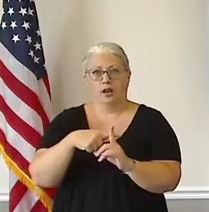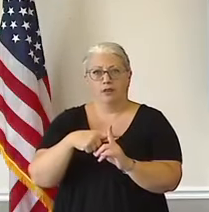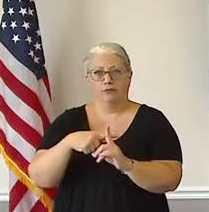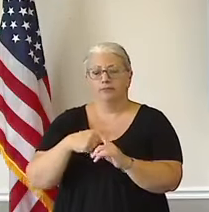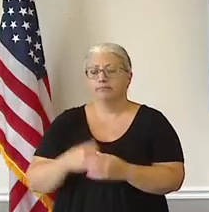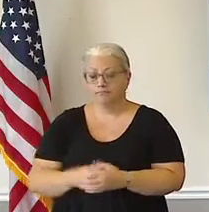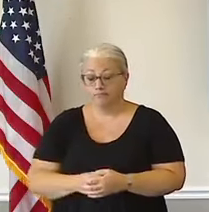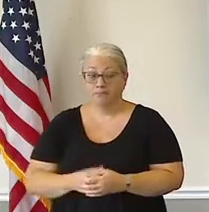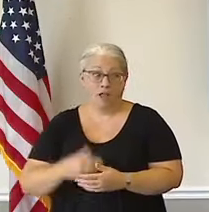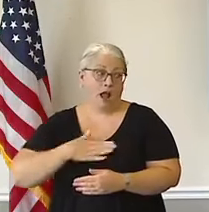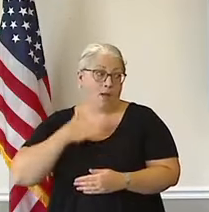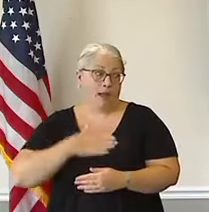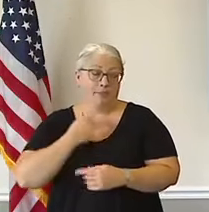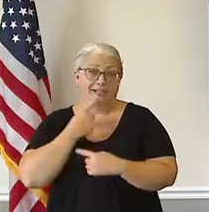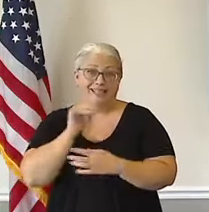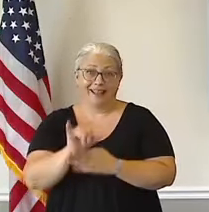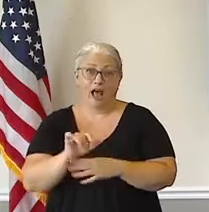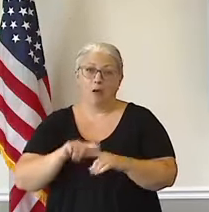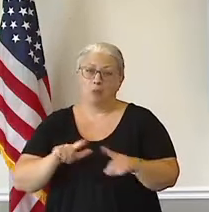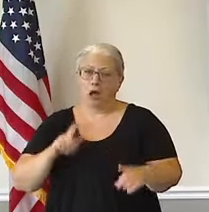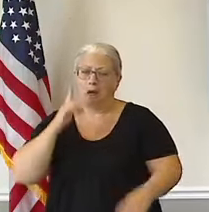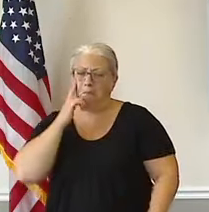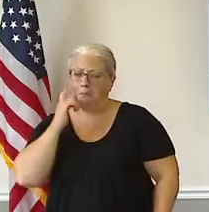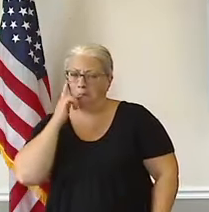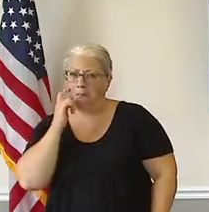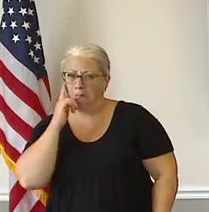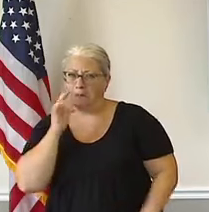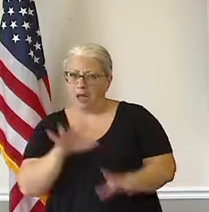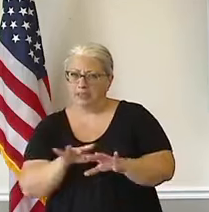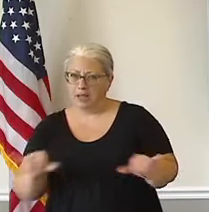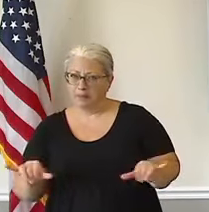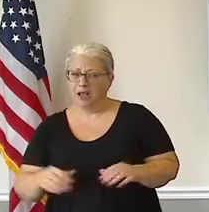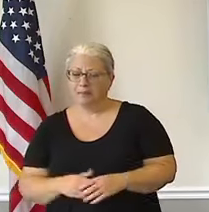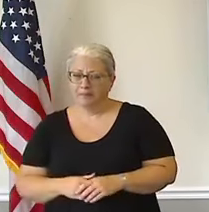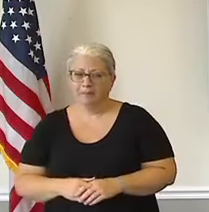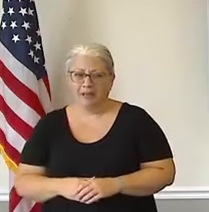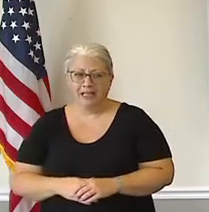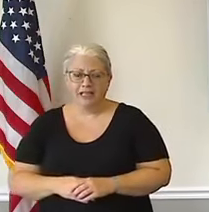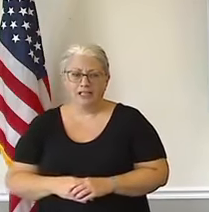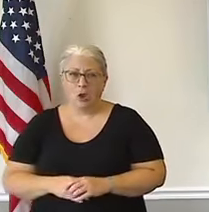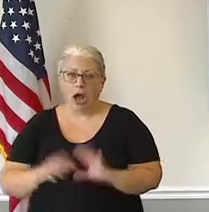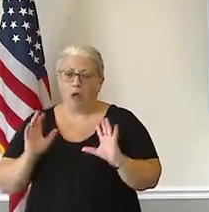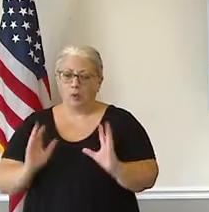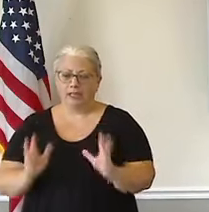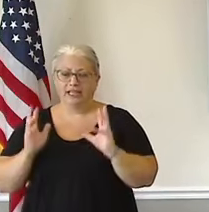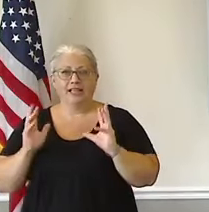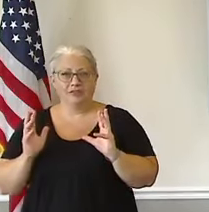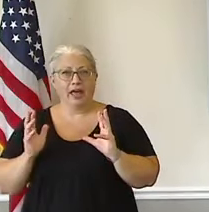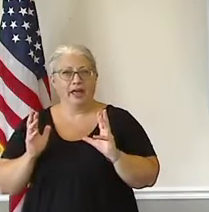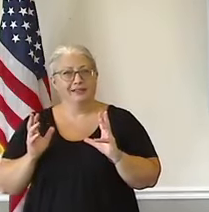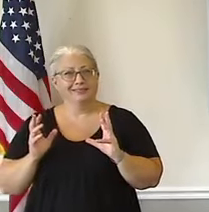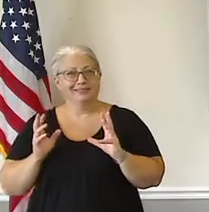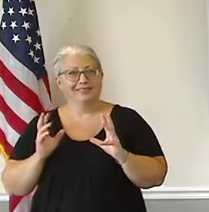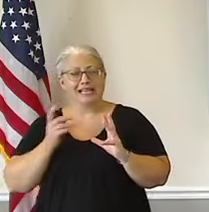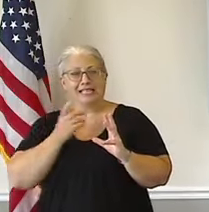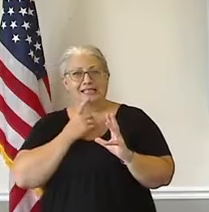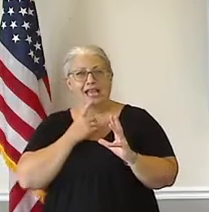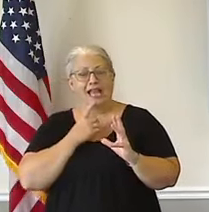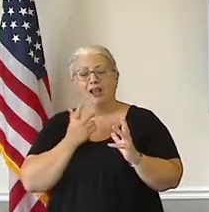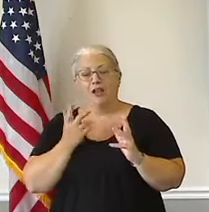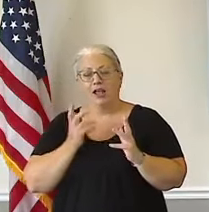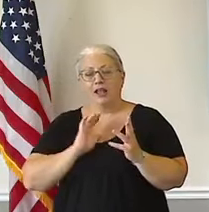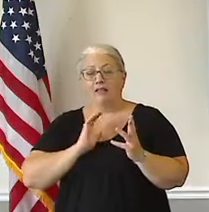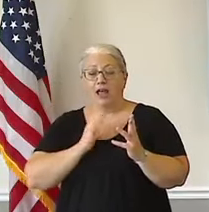I'm happy to say that, but I'm skeptical. So I'll leave it that at current our spreadsheet does not